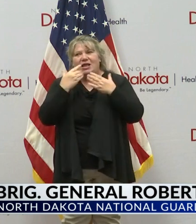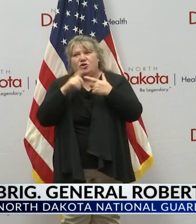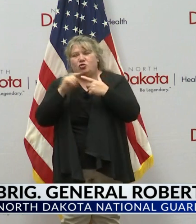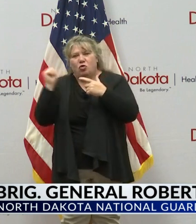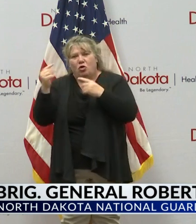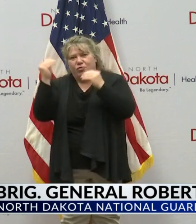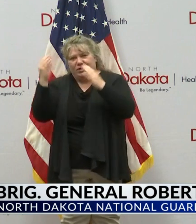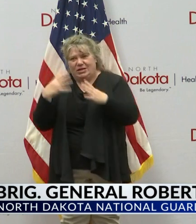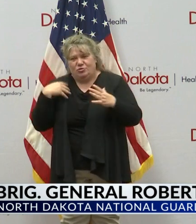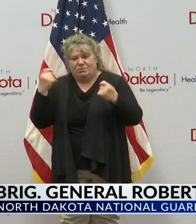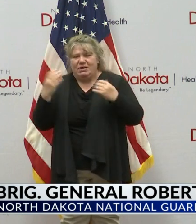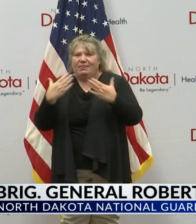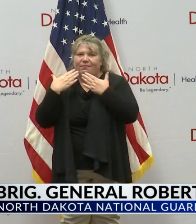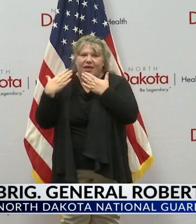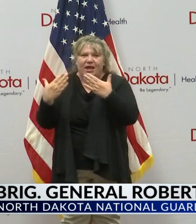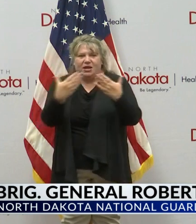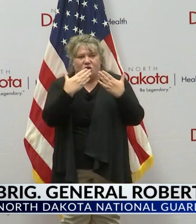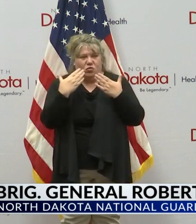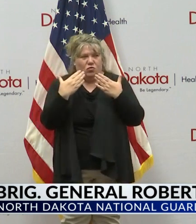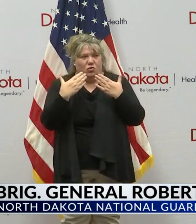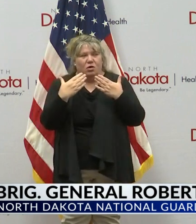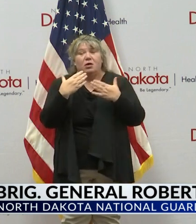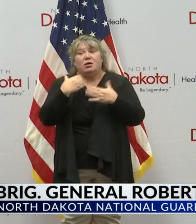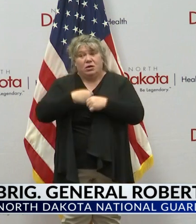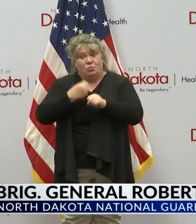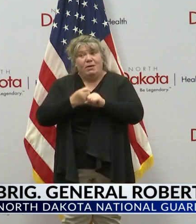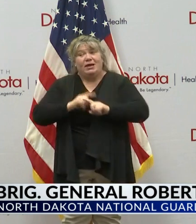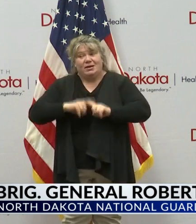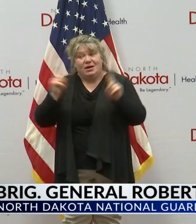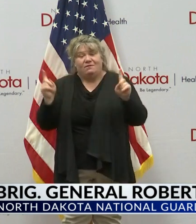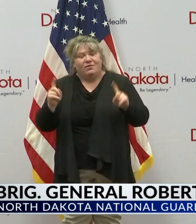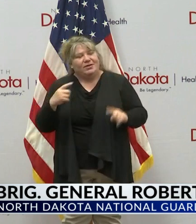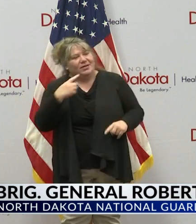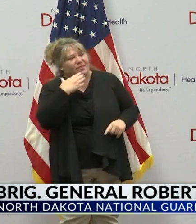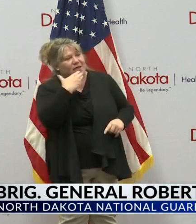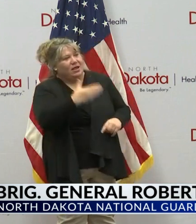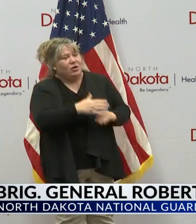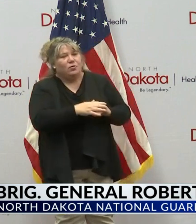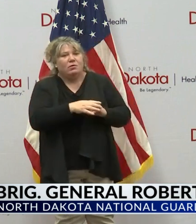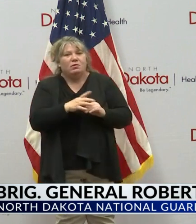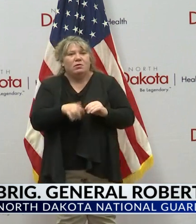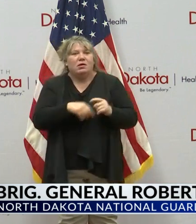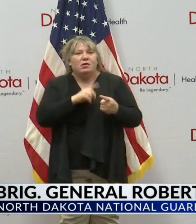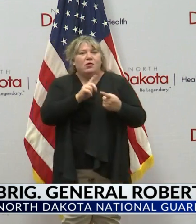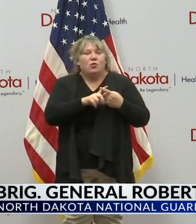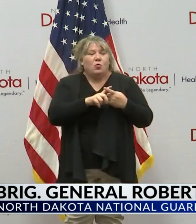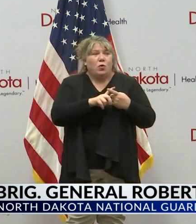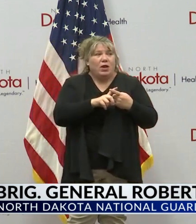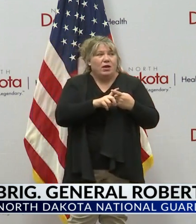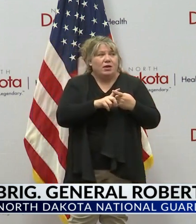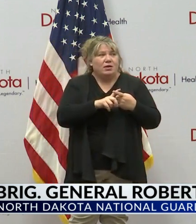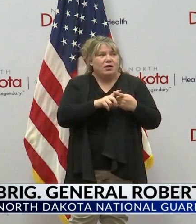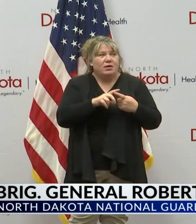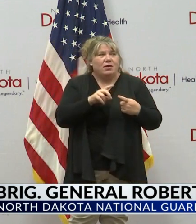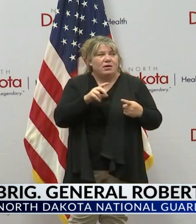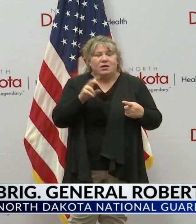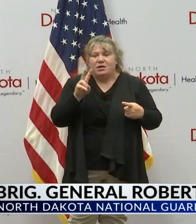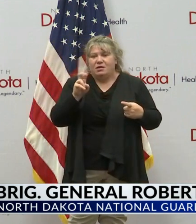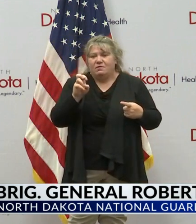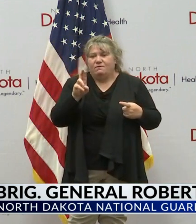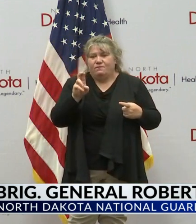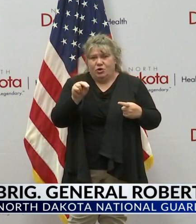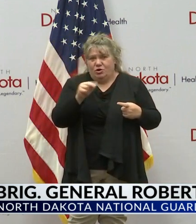and administrators, thank you. You make a difference. When Vern and I came on this